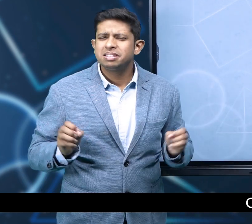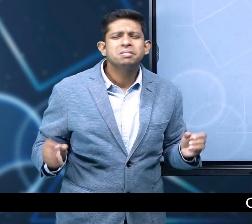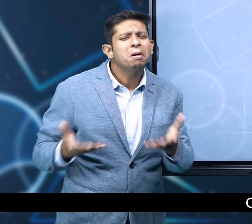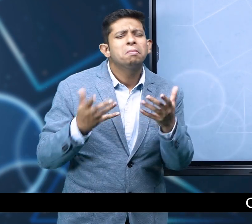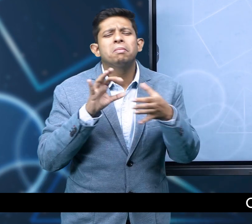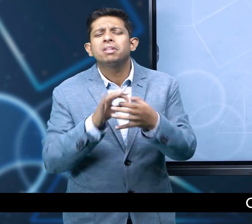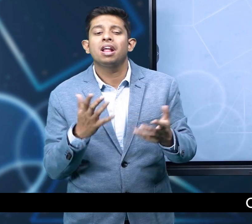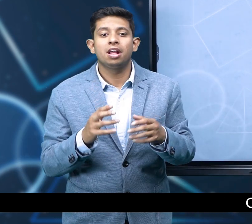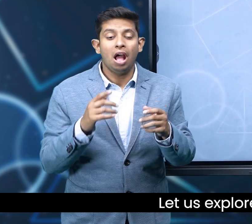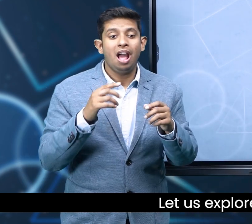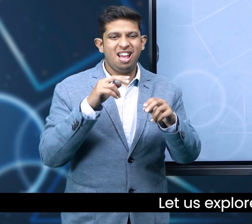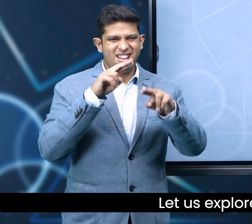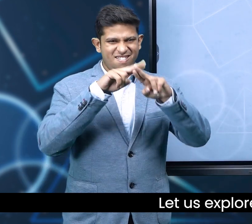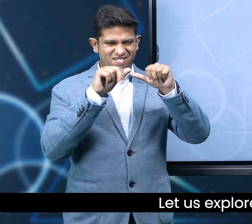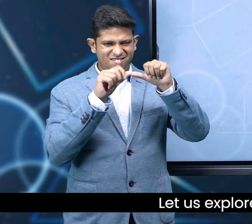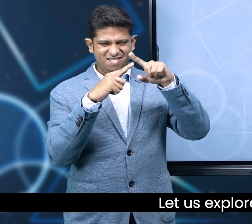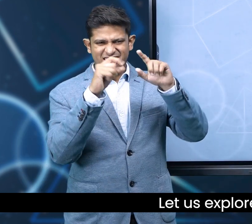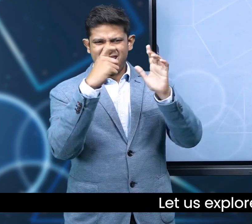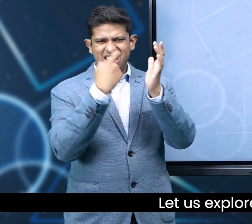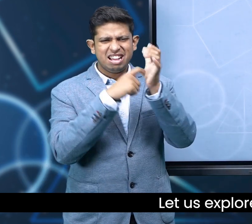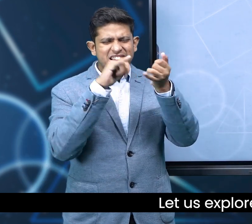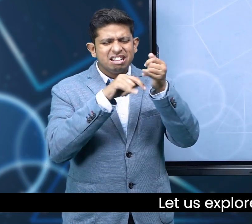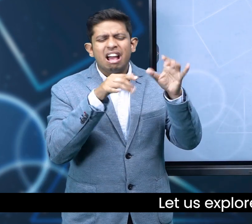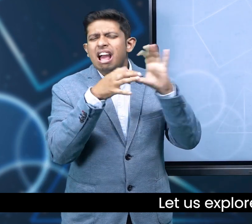Children, let us explore the topic of factors.